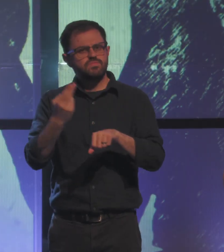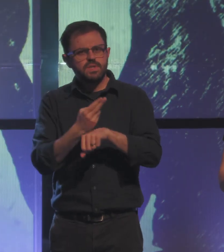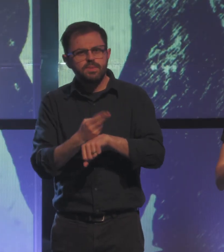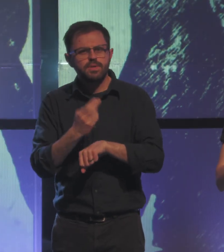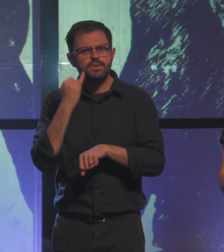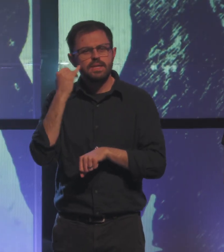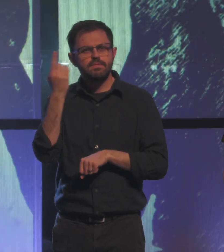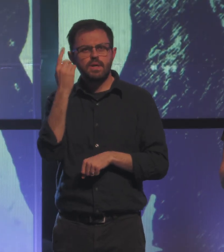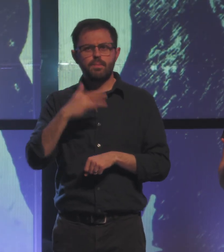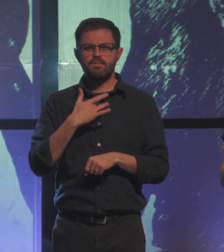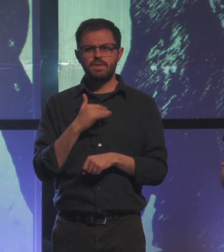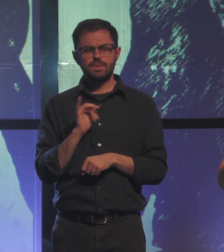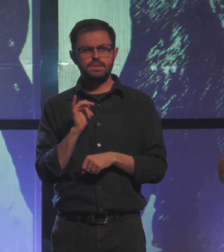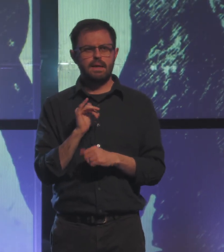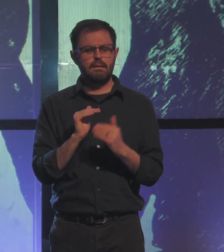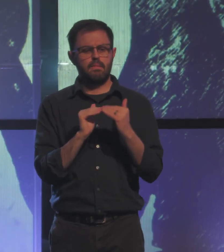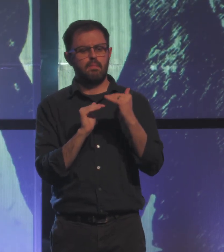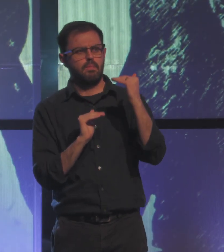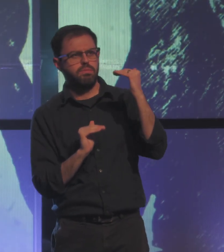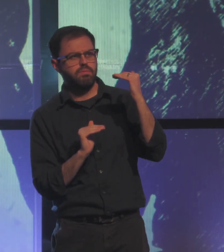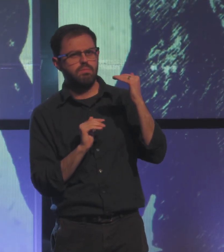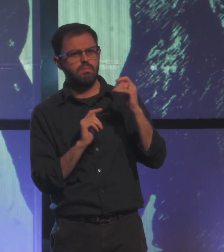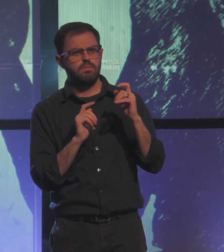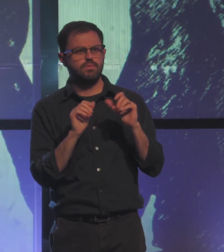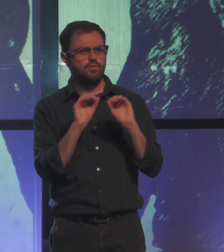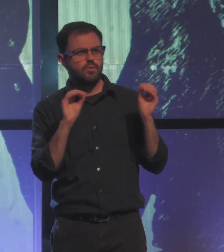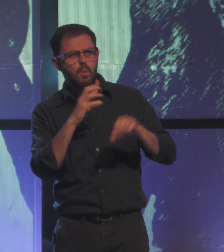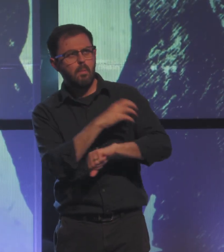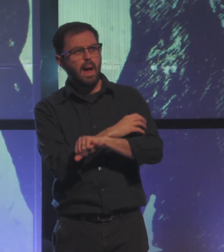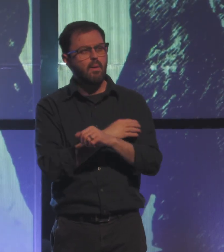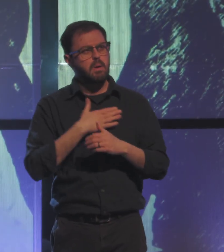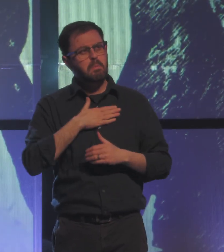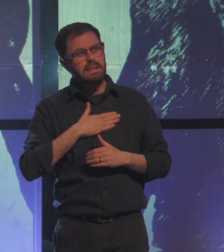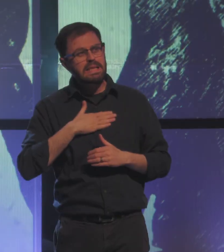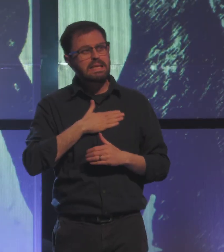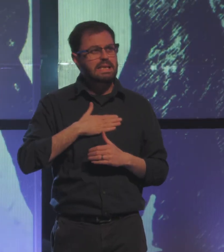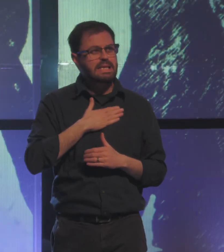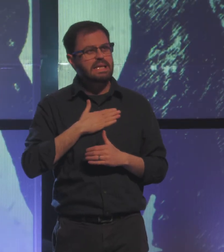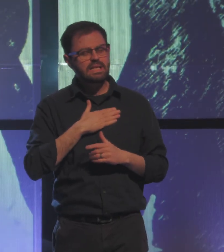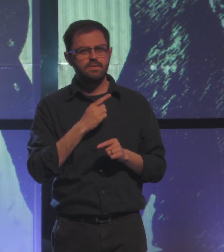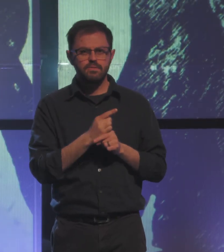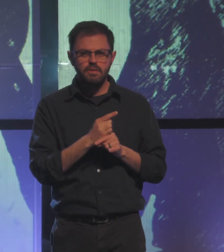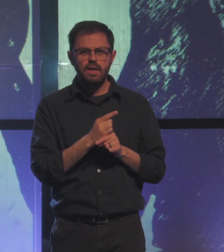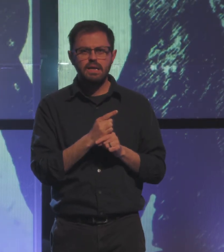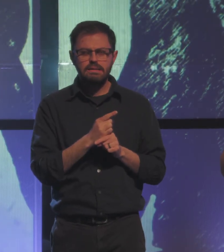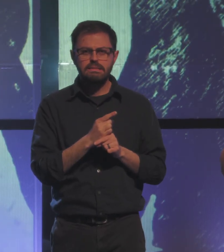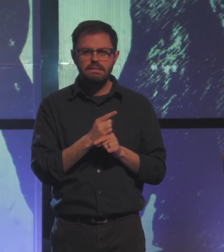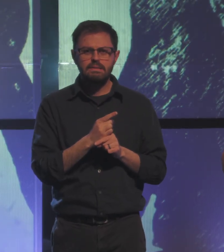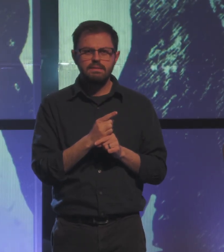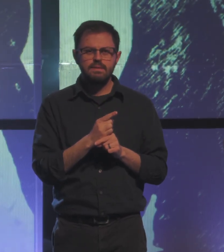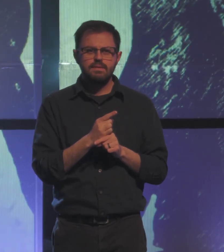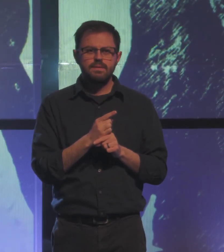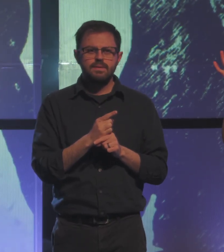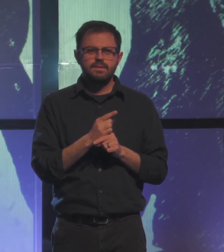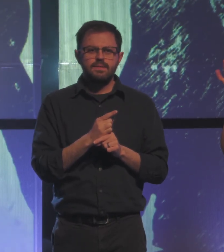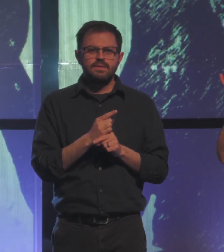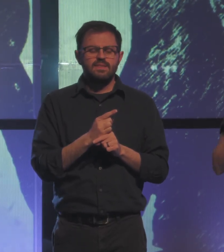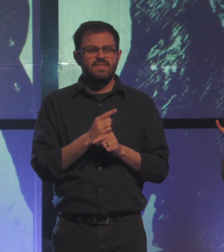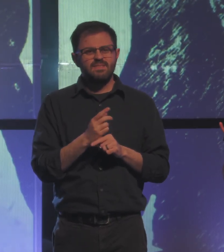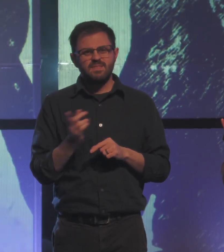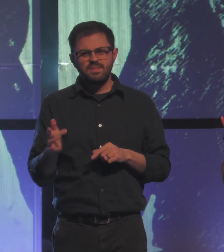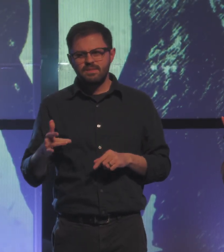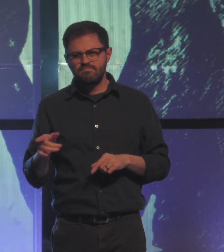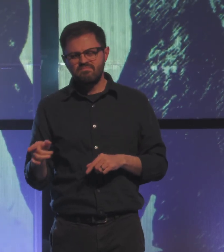feeling lower and less and small. Please, it's almost like please have mercy on me. I don't